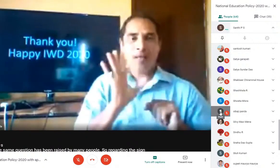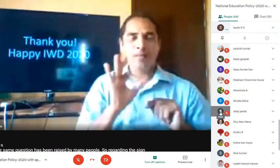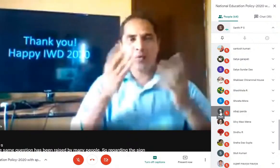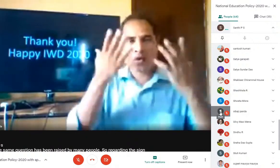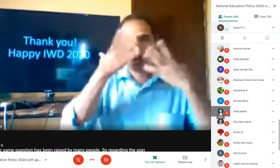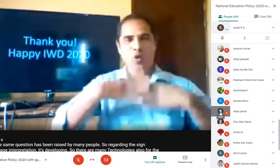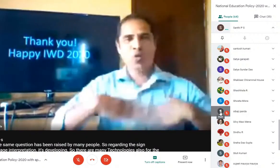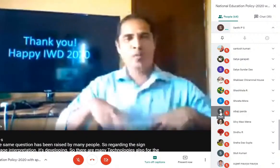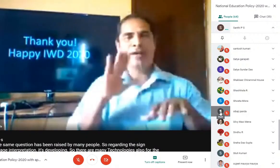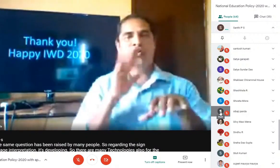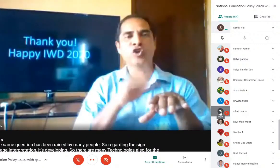I don't know.